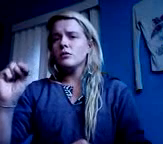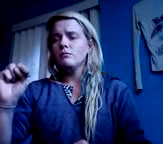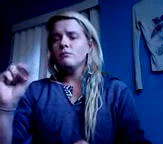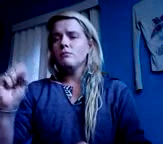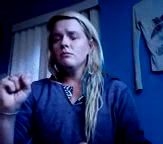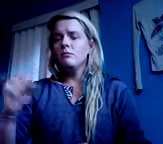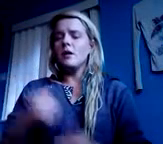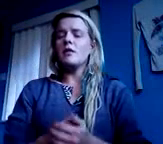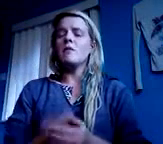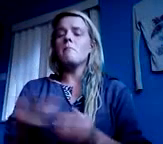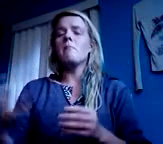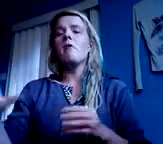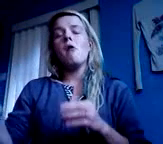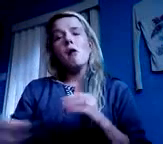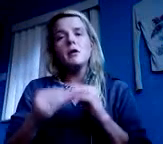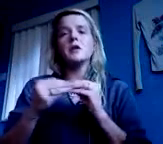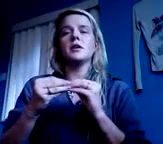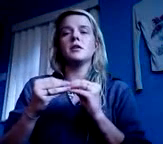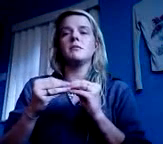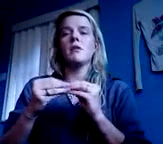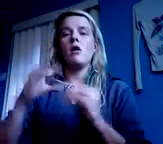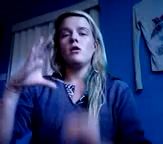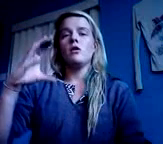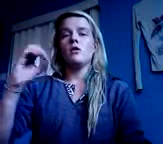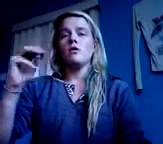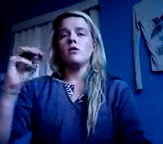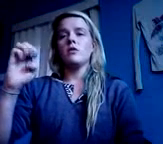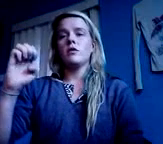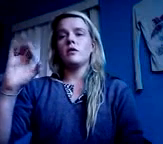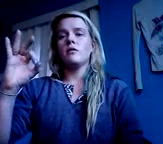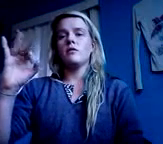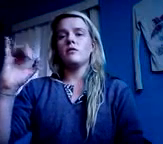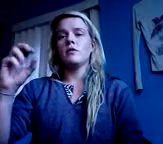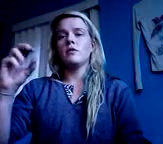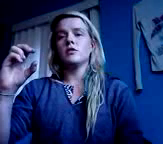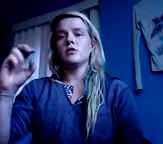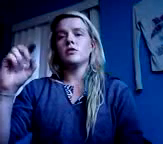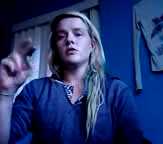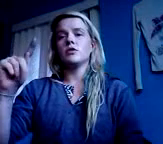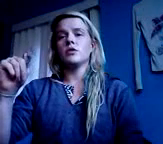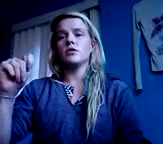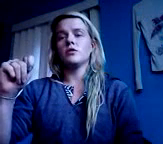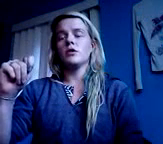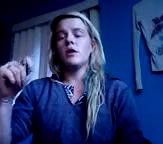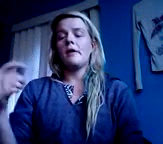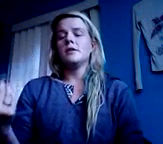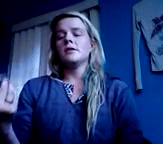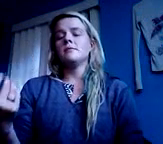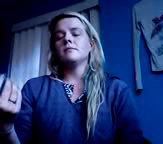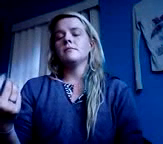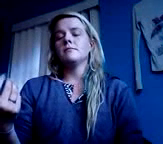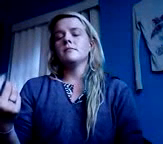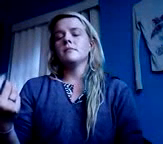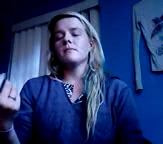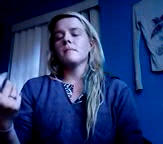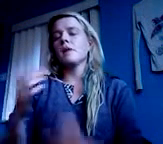So it looks to me like we have 2 hydrogens over on this side, and then over here we have 14 hydrogens. So I'm going to change the subscript on